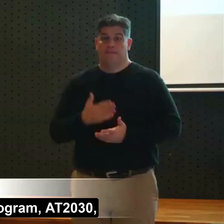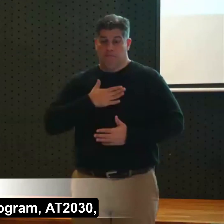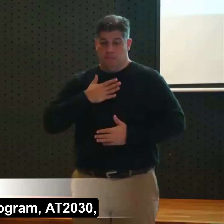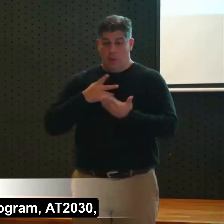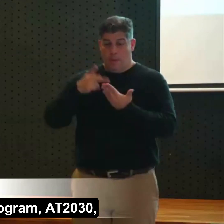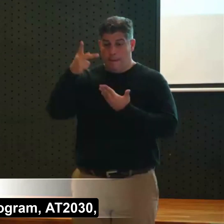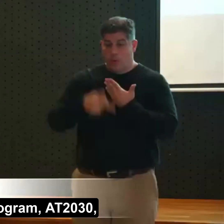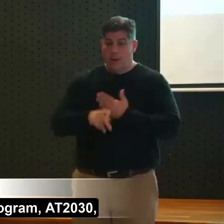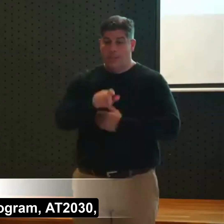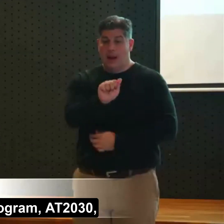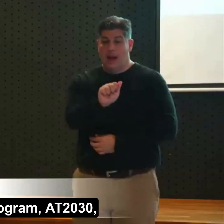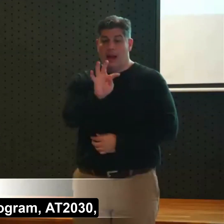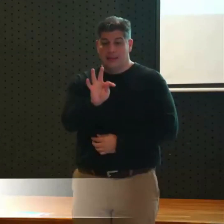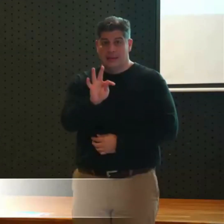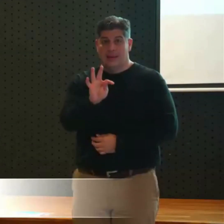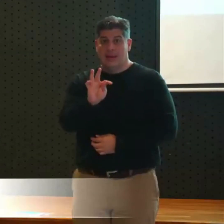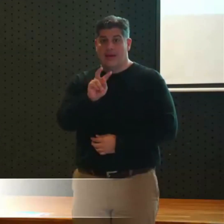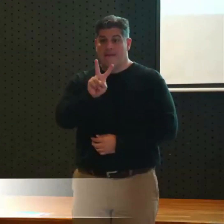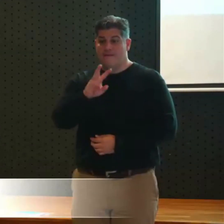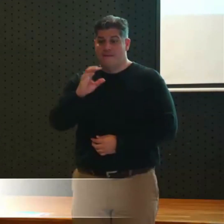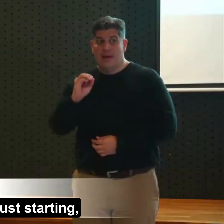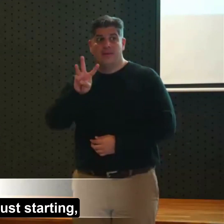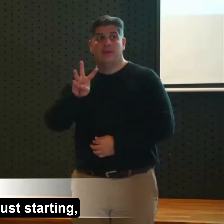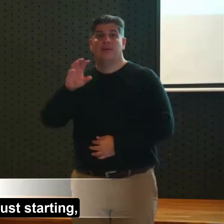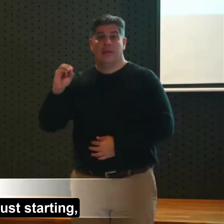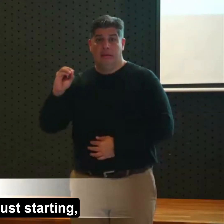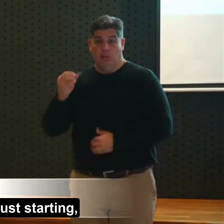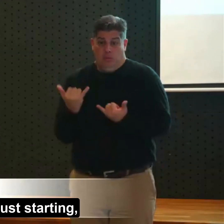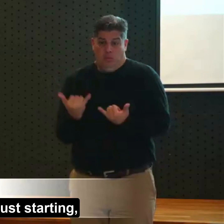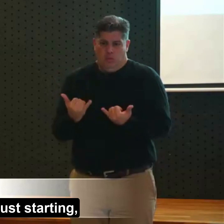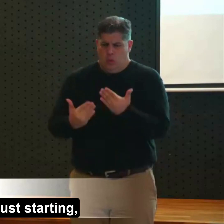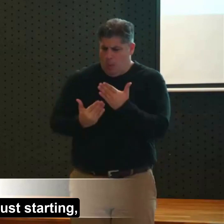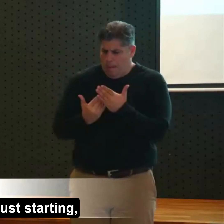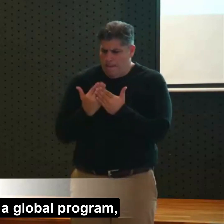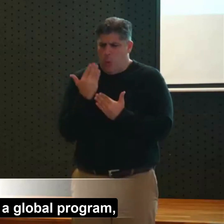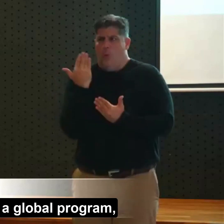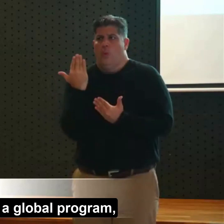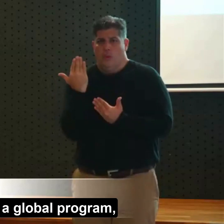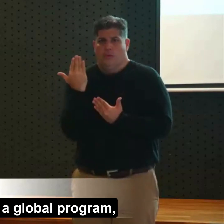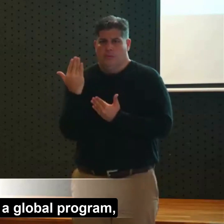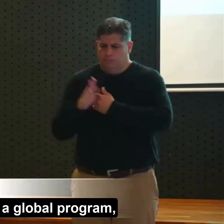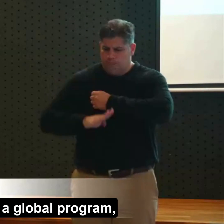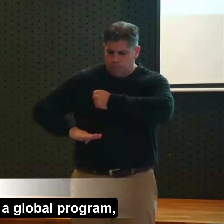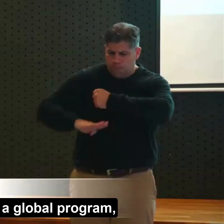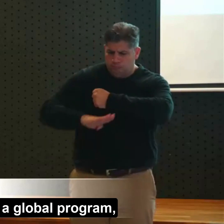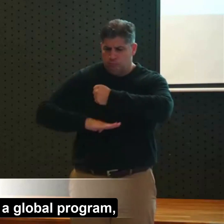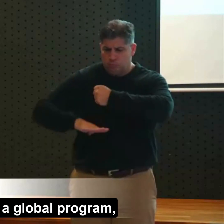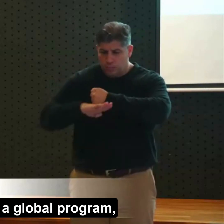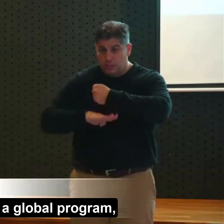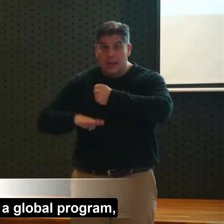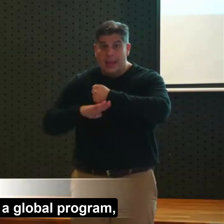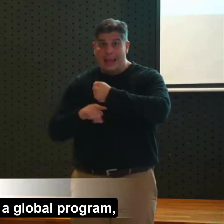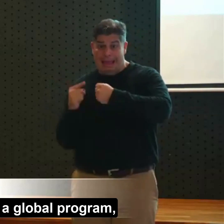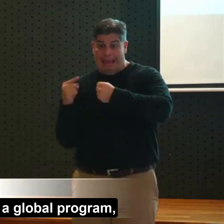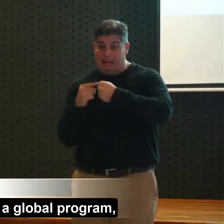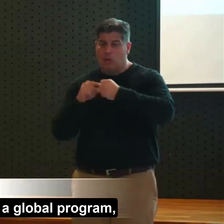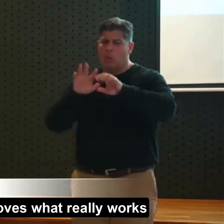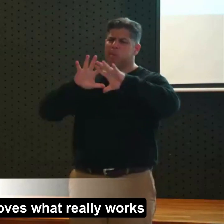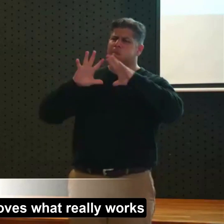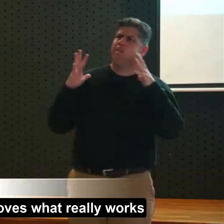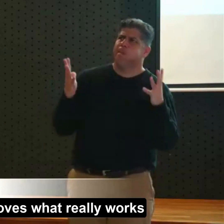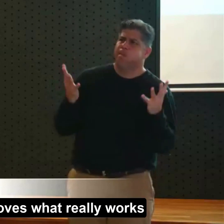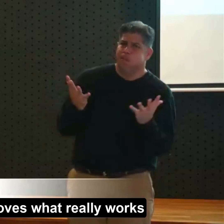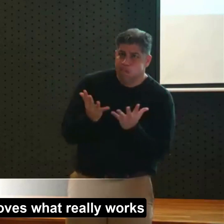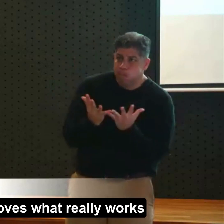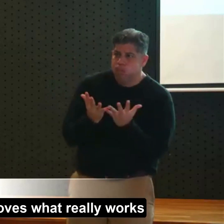program AT2030 is just starting. It is really a global program